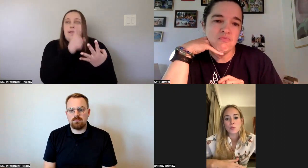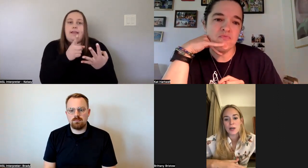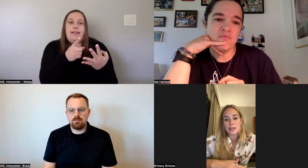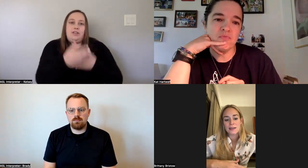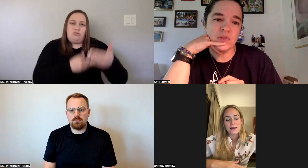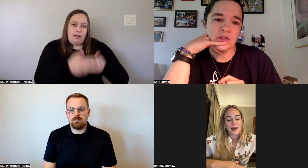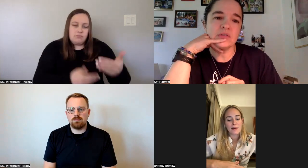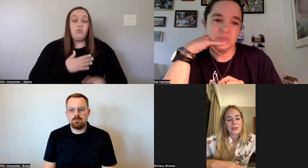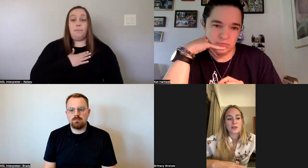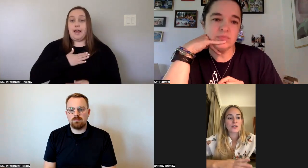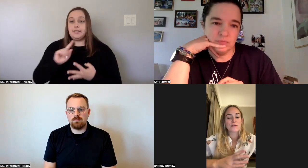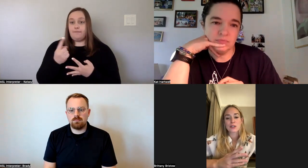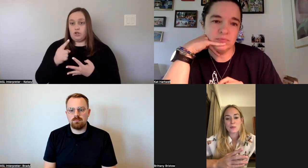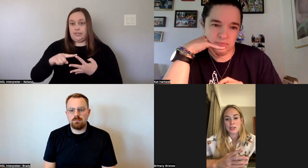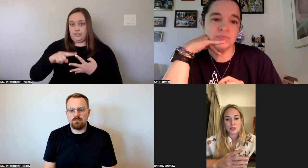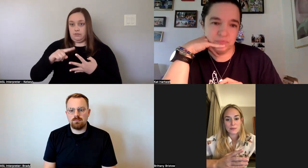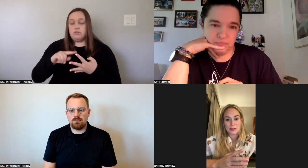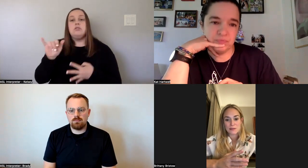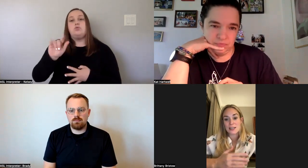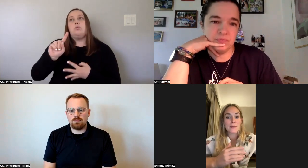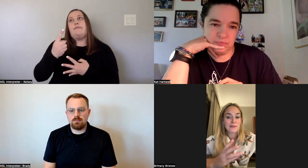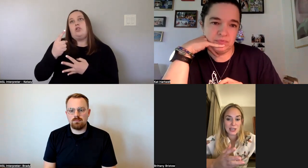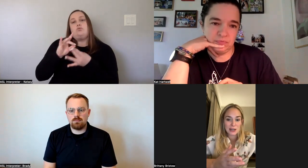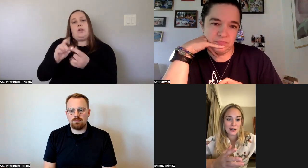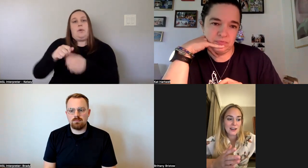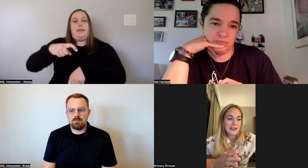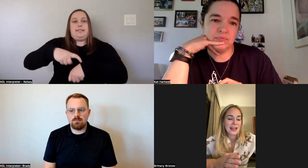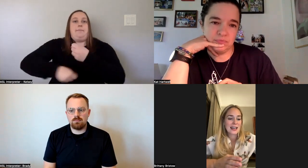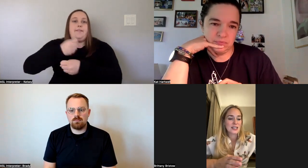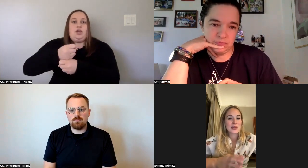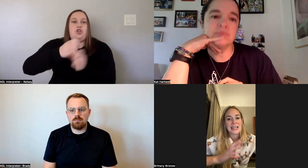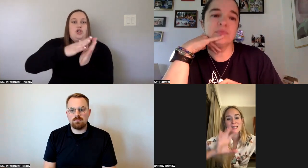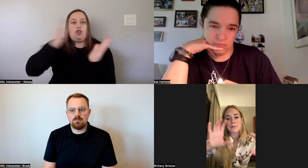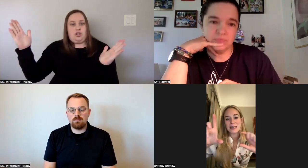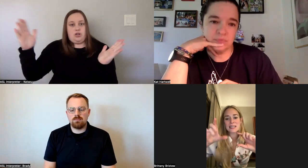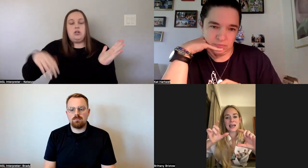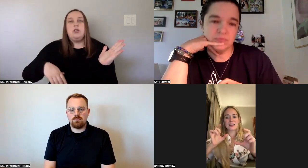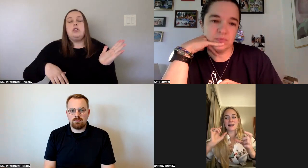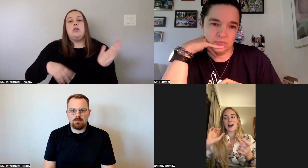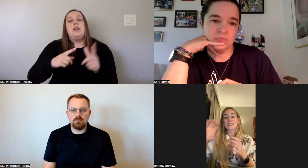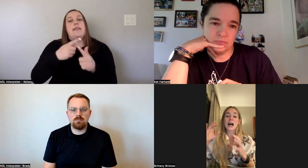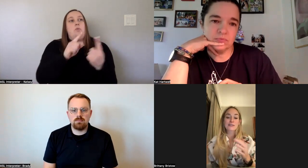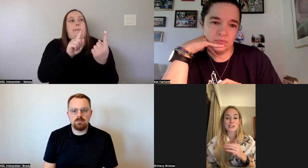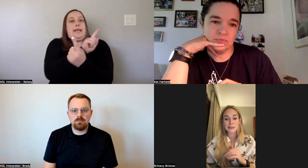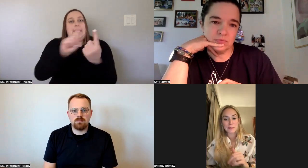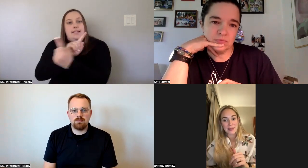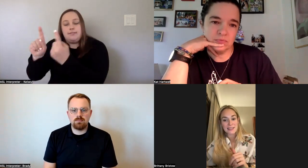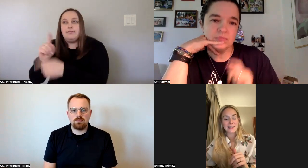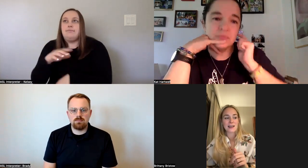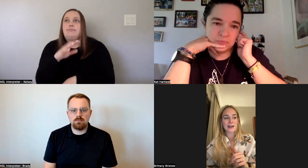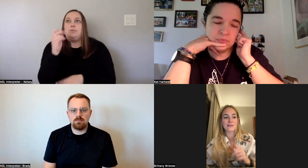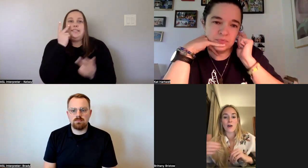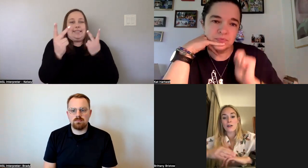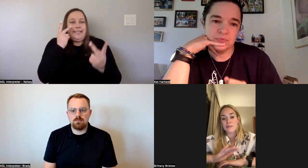the first one. It's also the first one in terms of the time of year. And we get to meet and uncover little